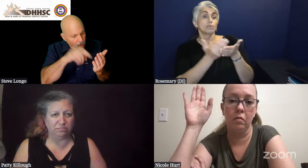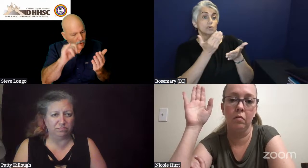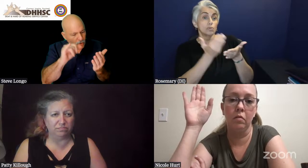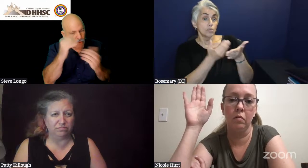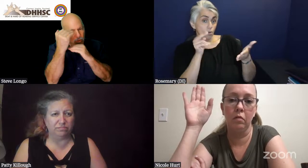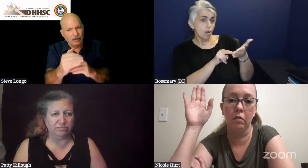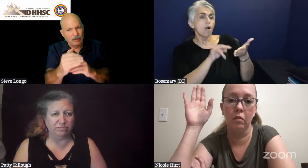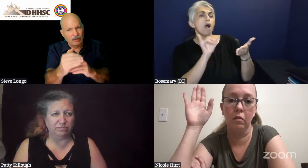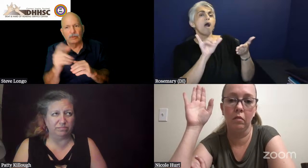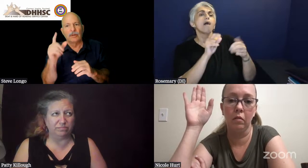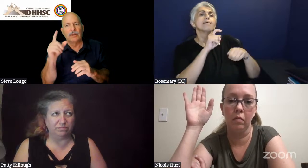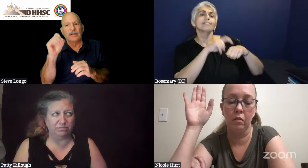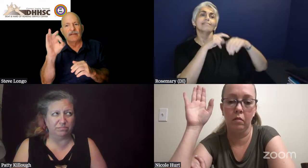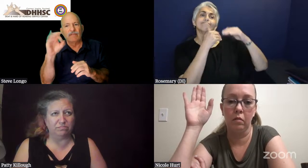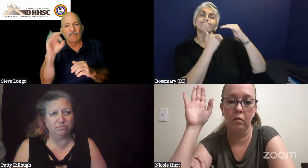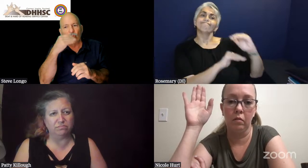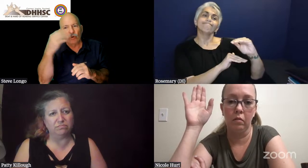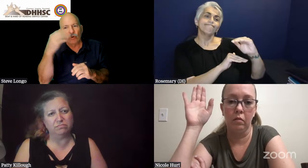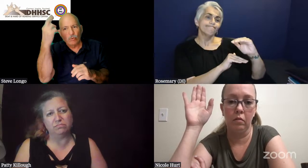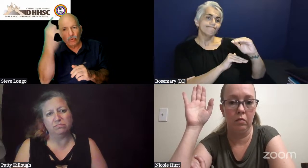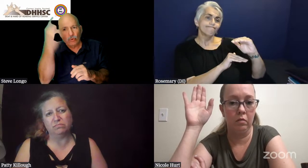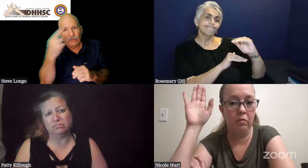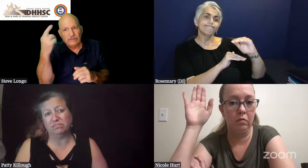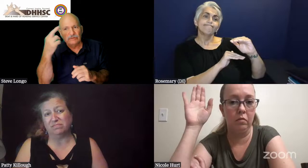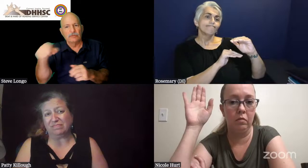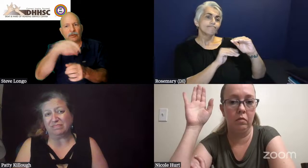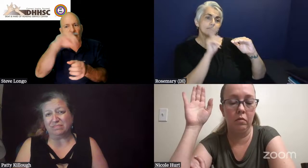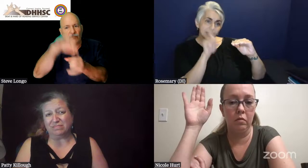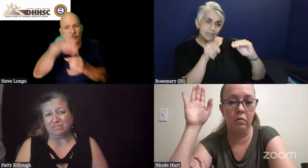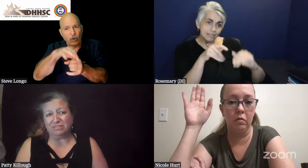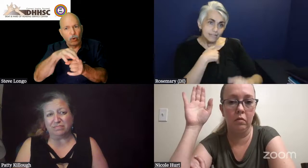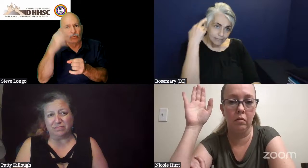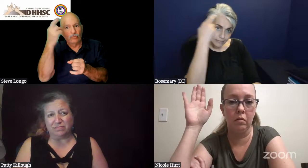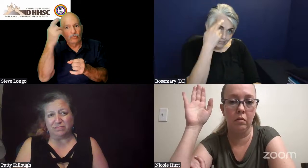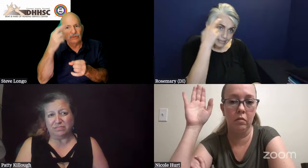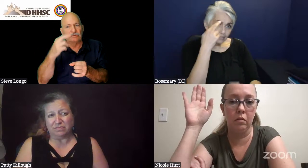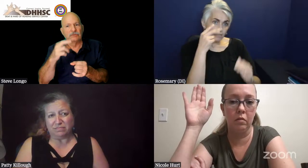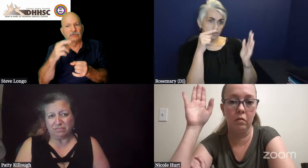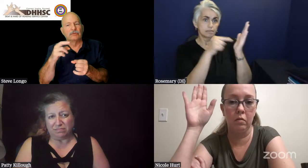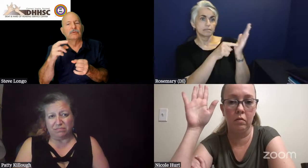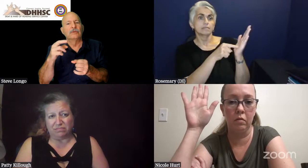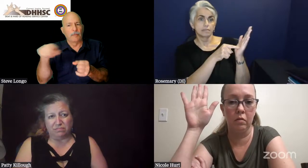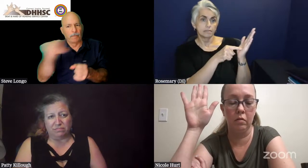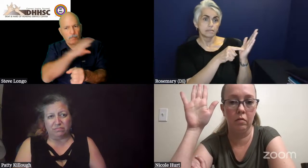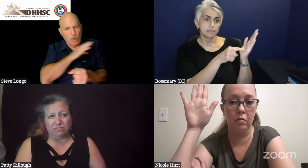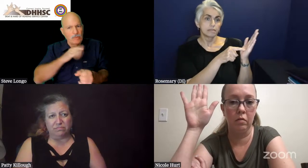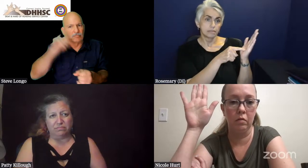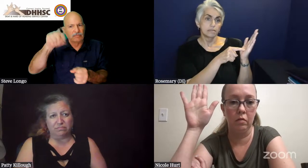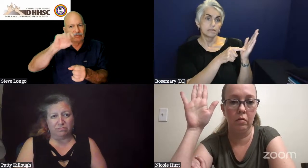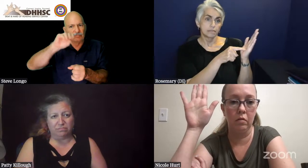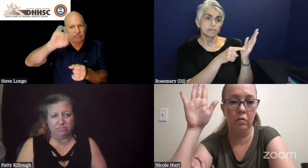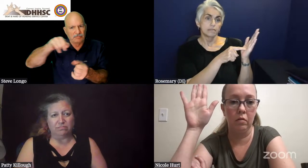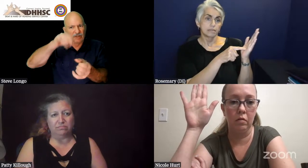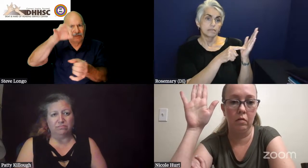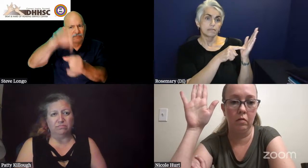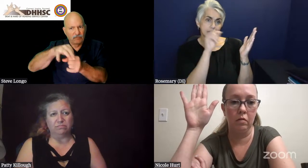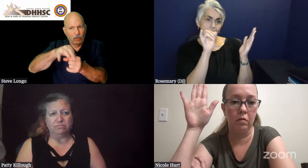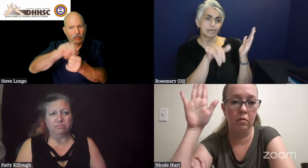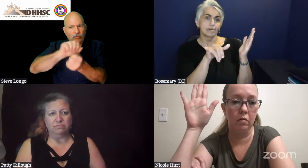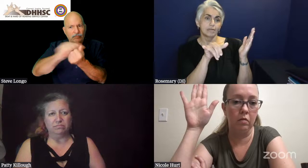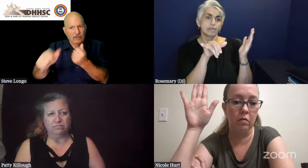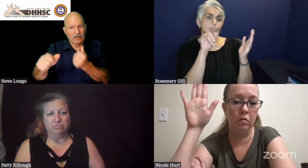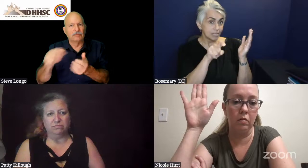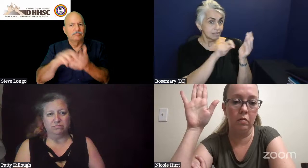read that, and that way new board members will know that there is a time limit and they have to have a reason, and